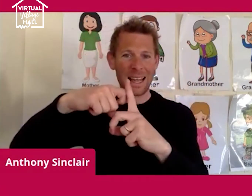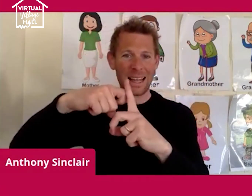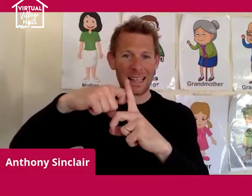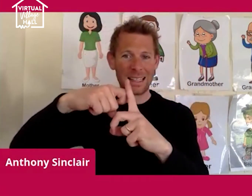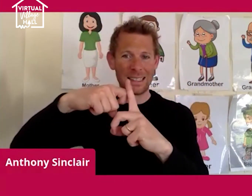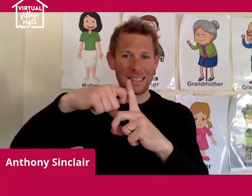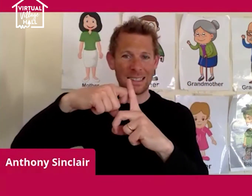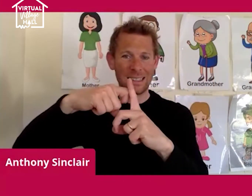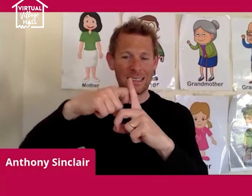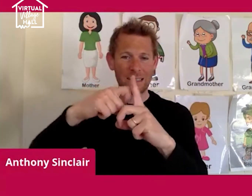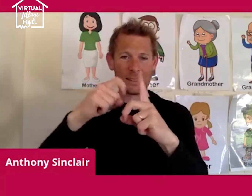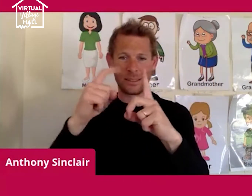K.